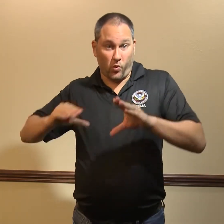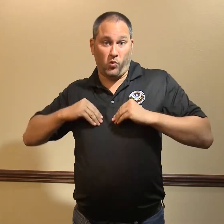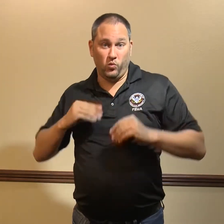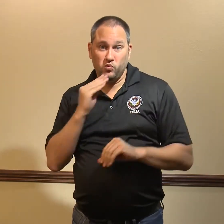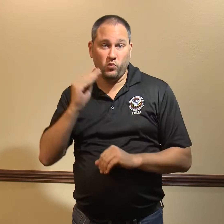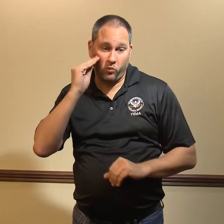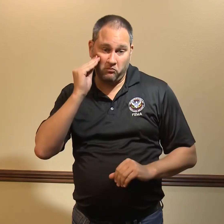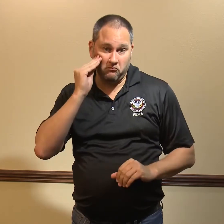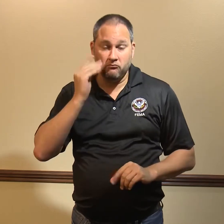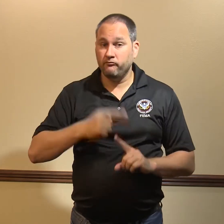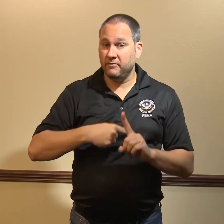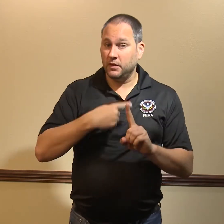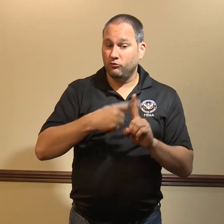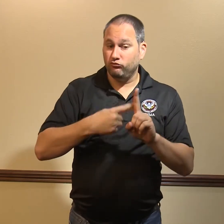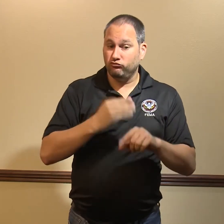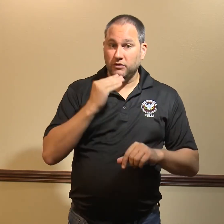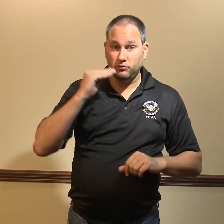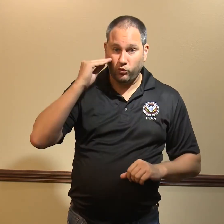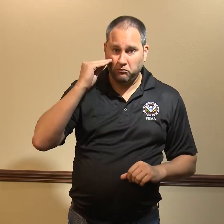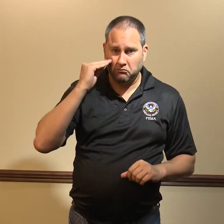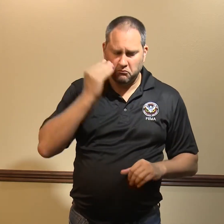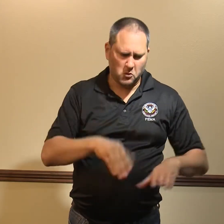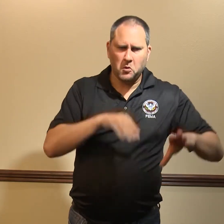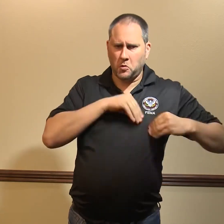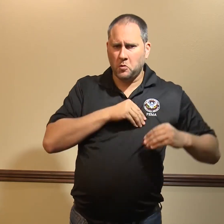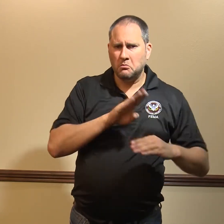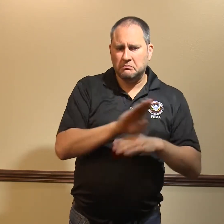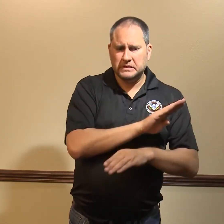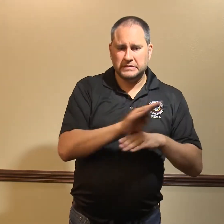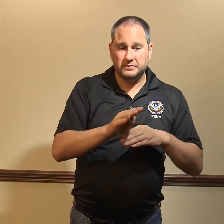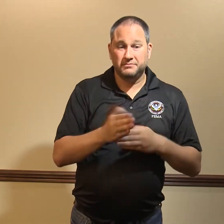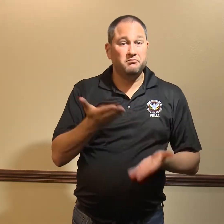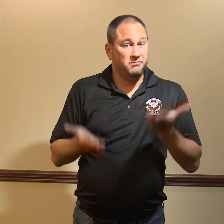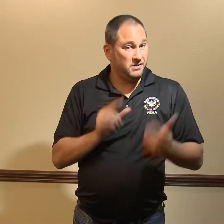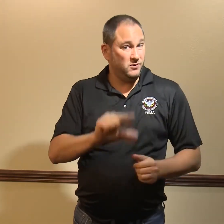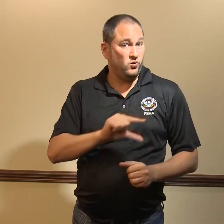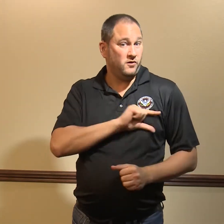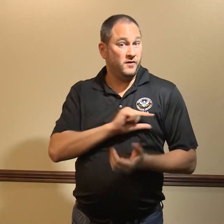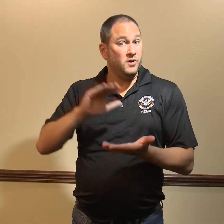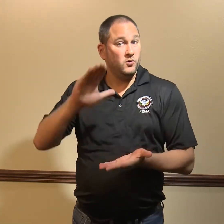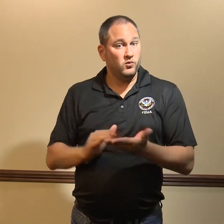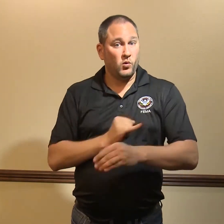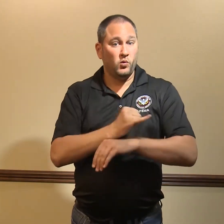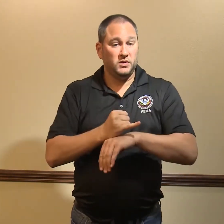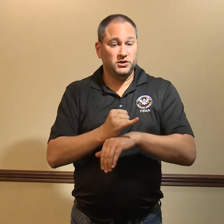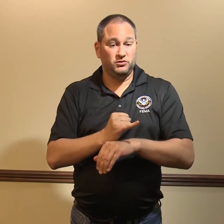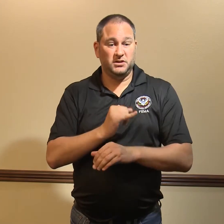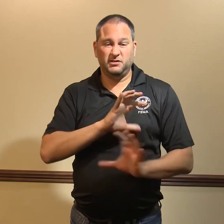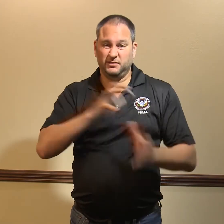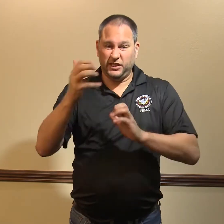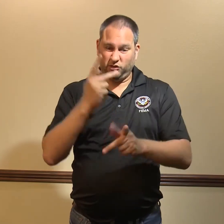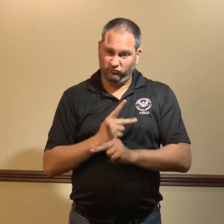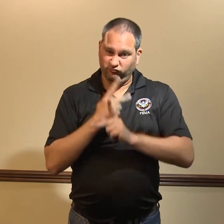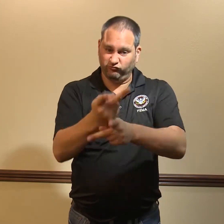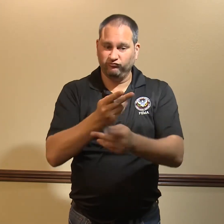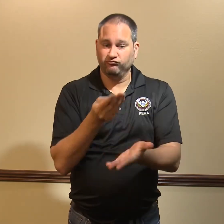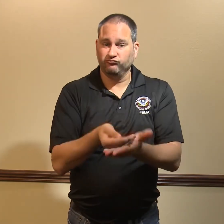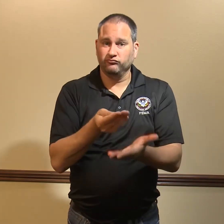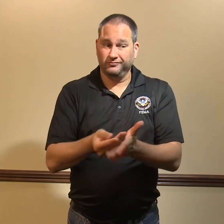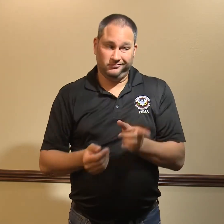Also, homeowners, renters, and business owners may qualify for low-interest disaster loans from the U.S. Small